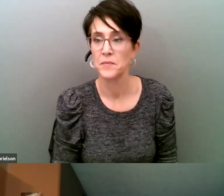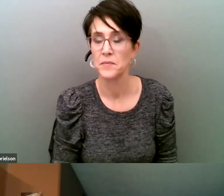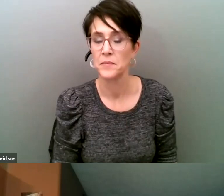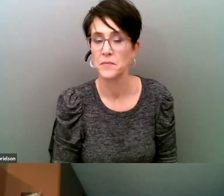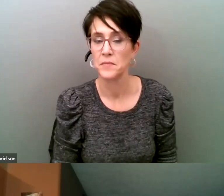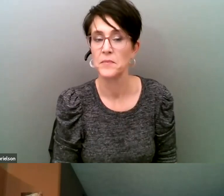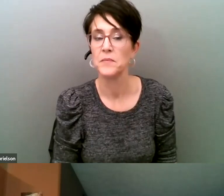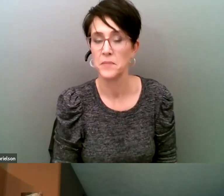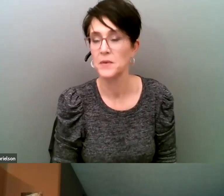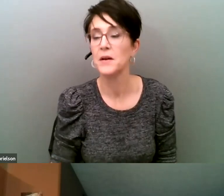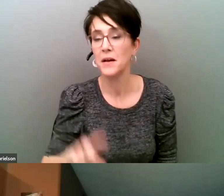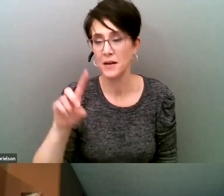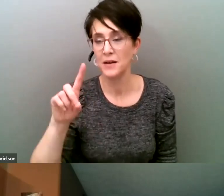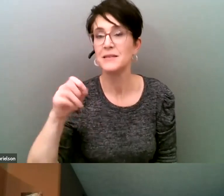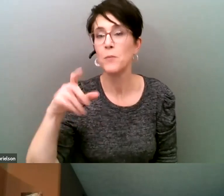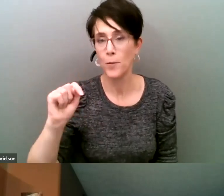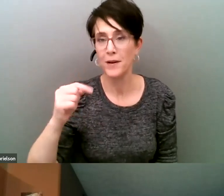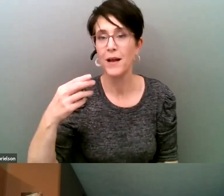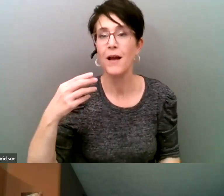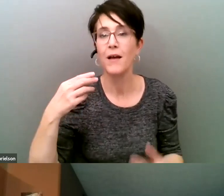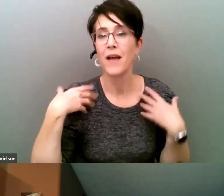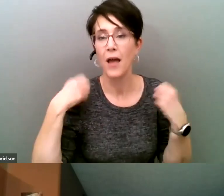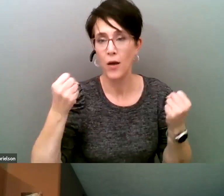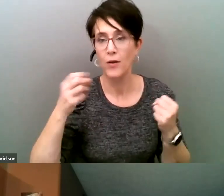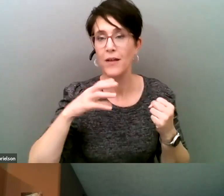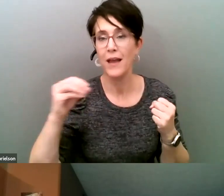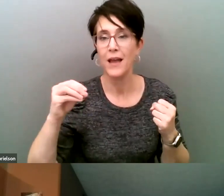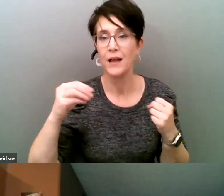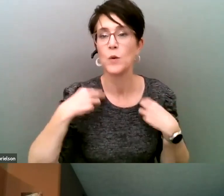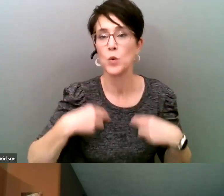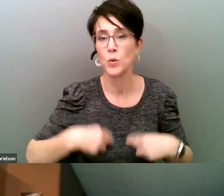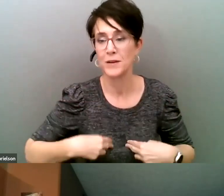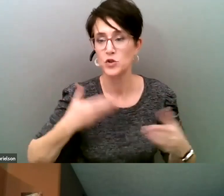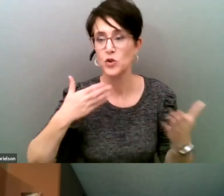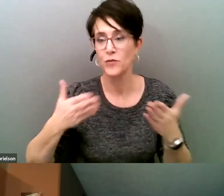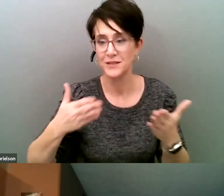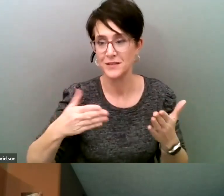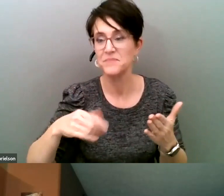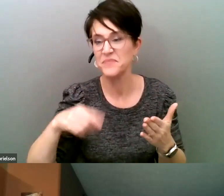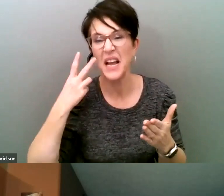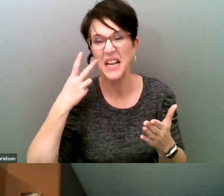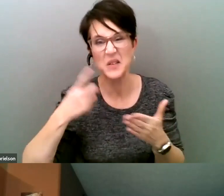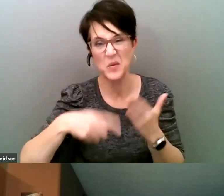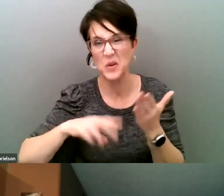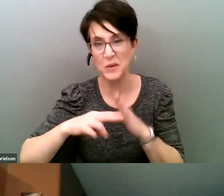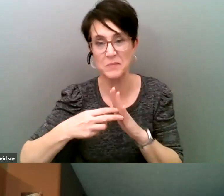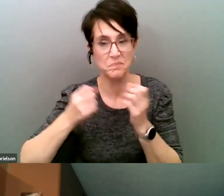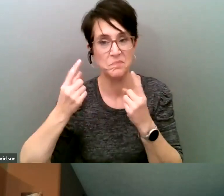The Department of Health and Human Services. Yeah, I think I see what you're getting at there.